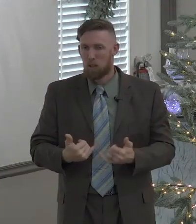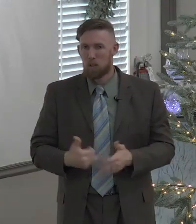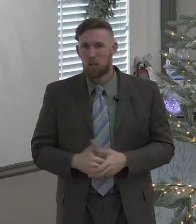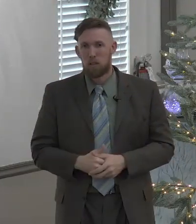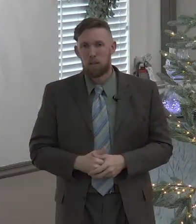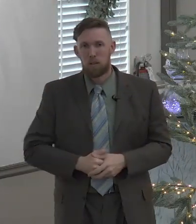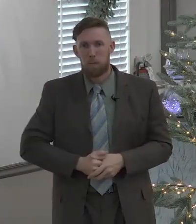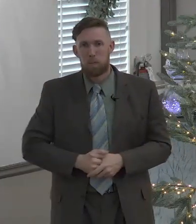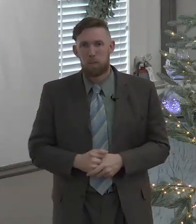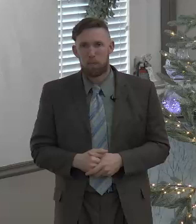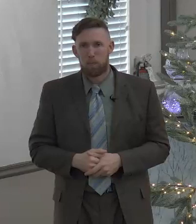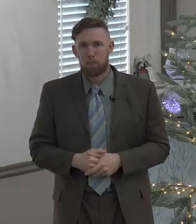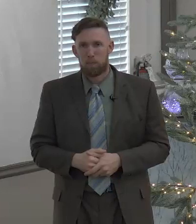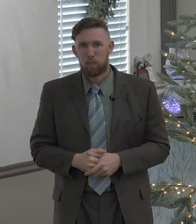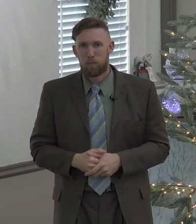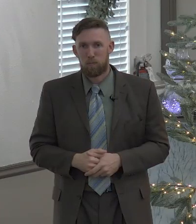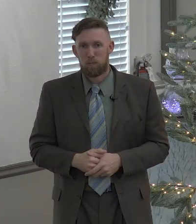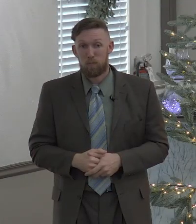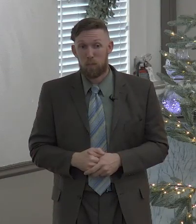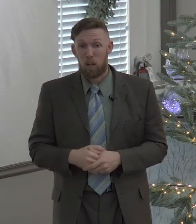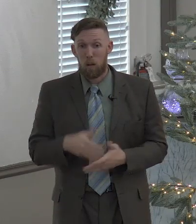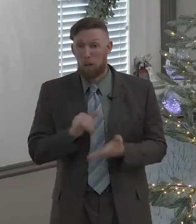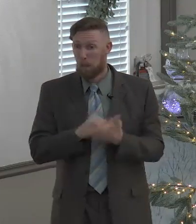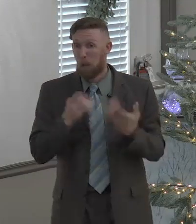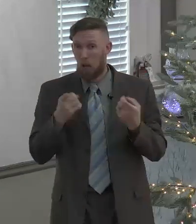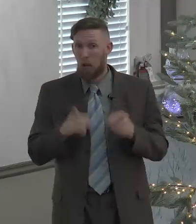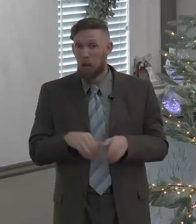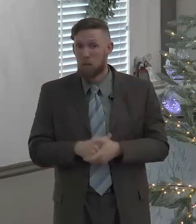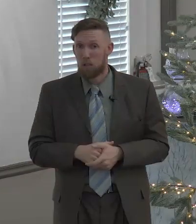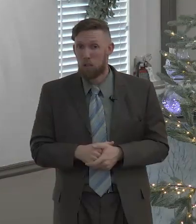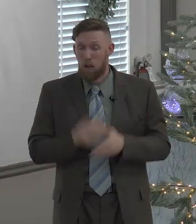Do not let fear keep you from believing now.